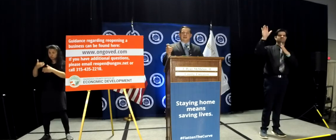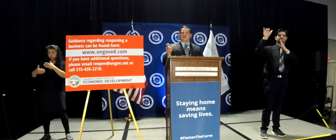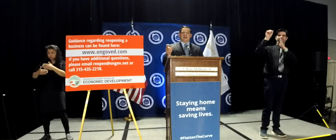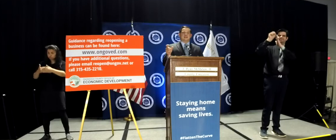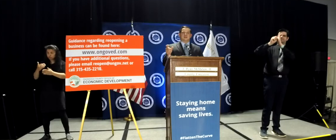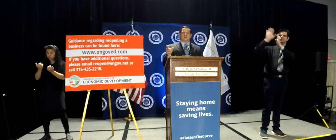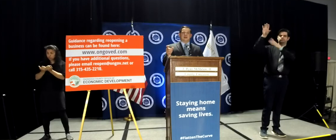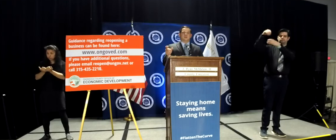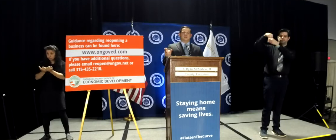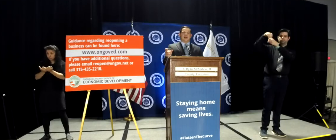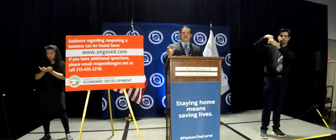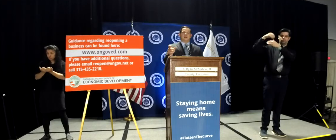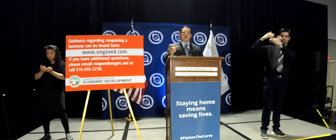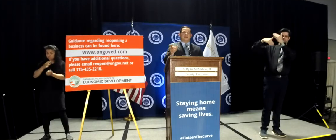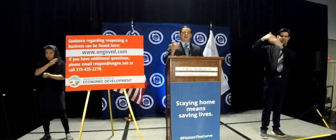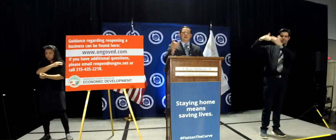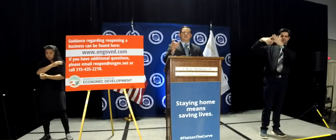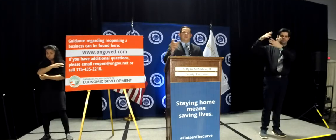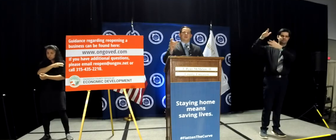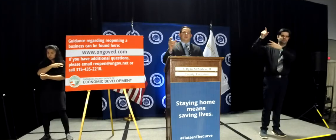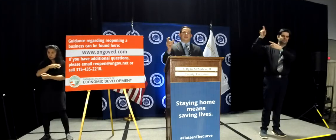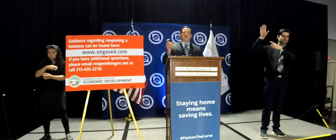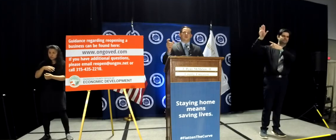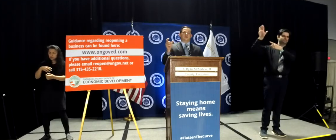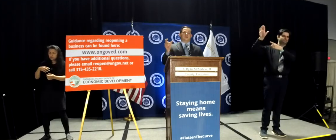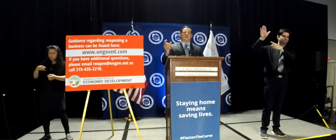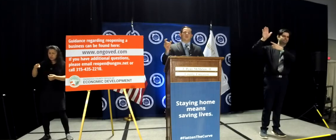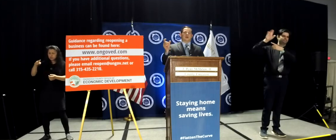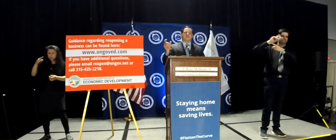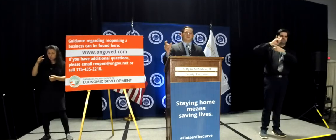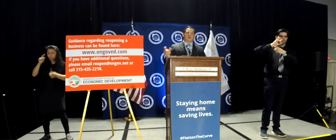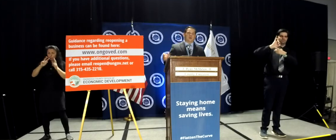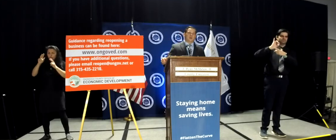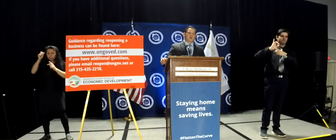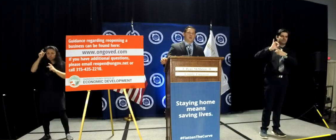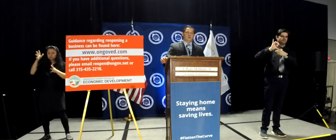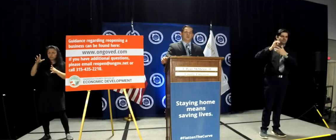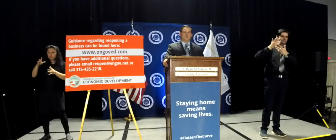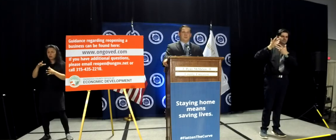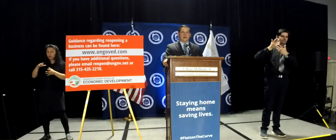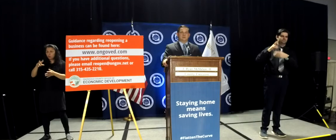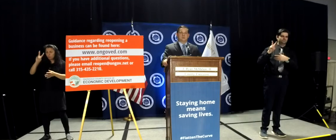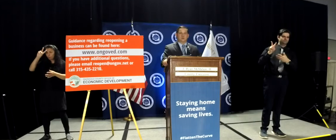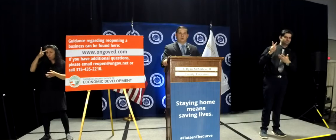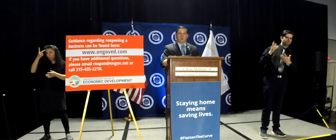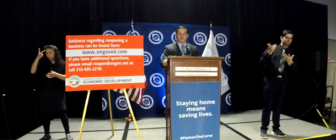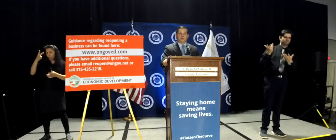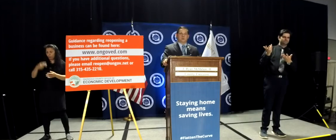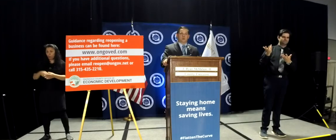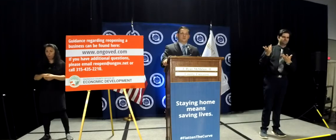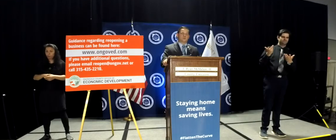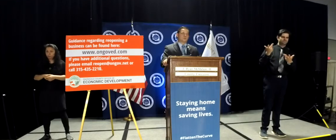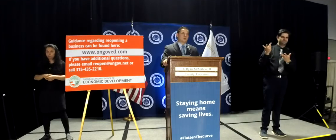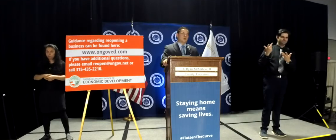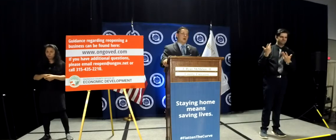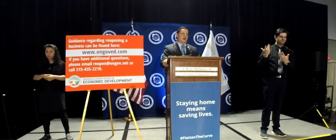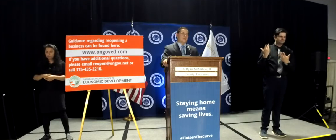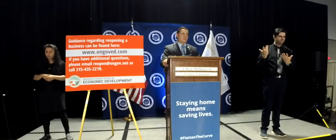whether it was taken out of context or not, it kind of looked like a new set of criteria, which would have meant the goalposts were being